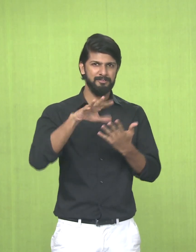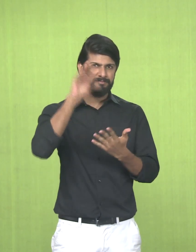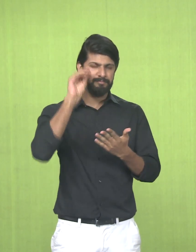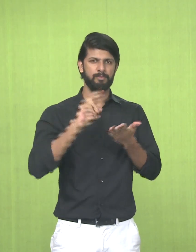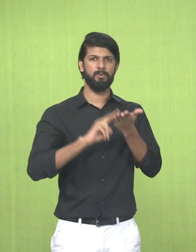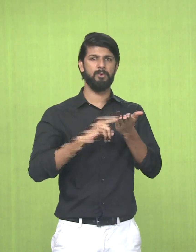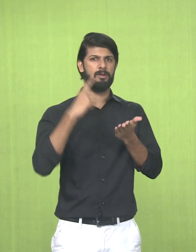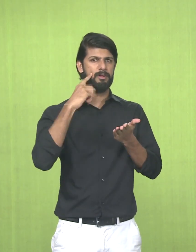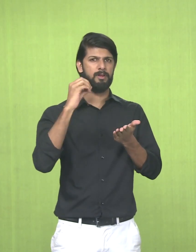learners.